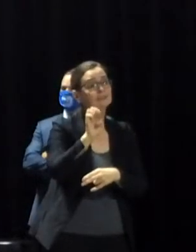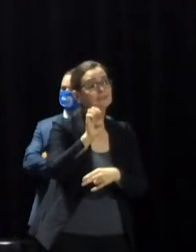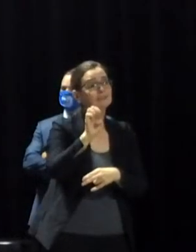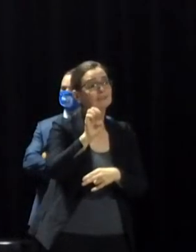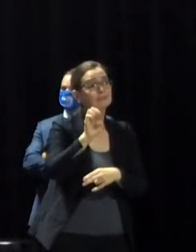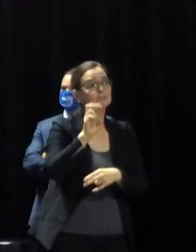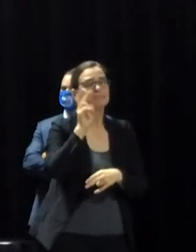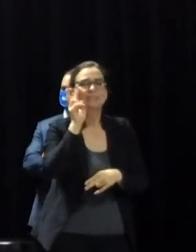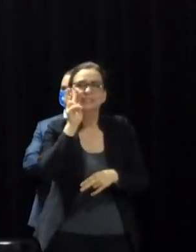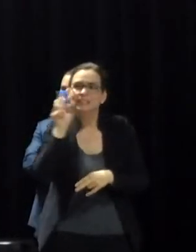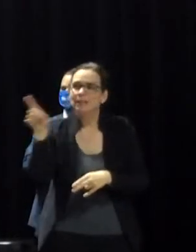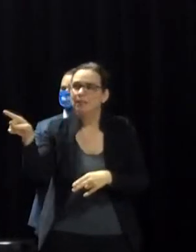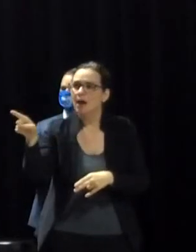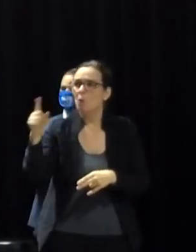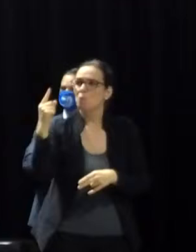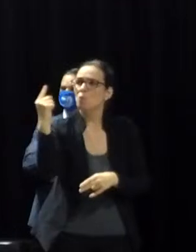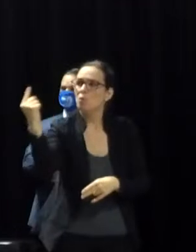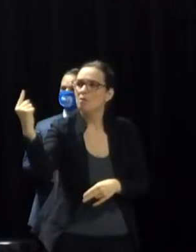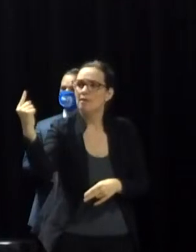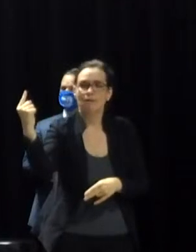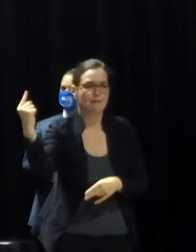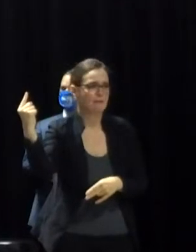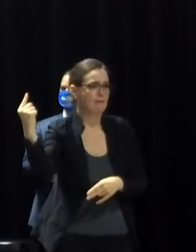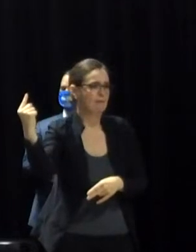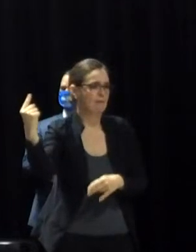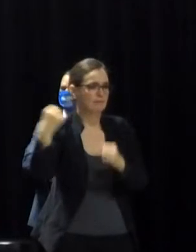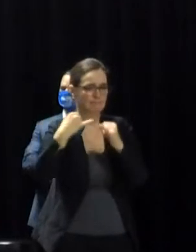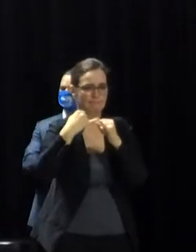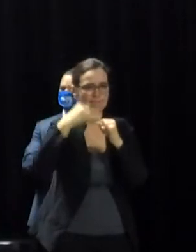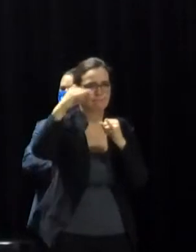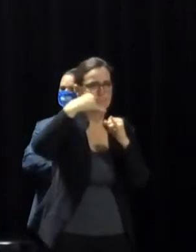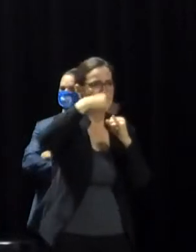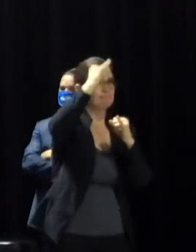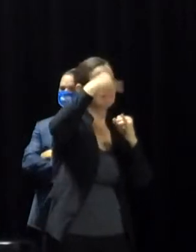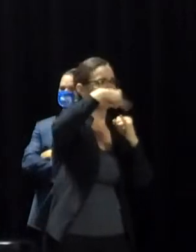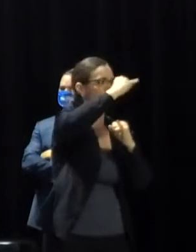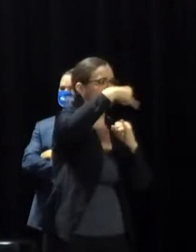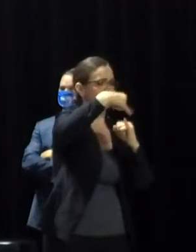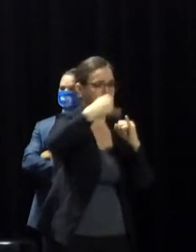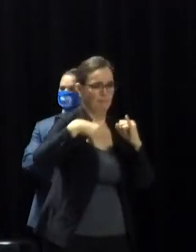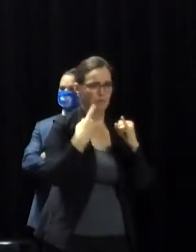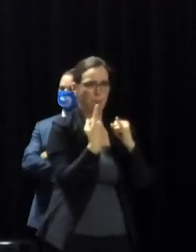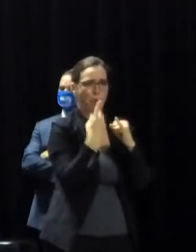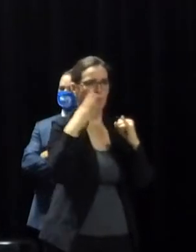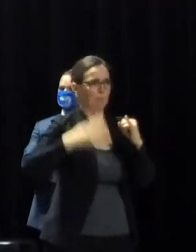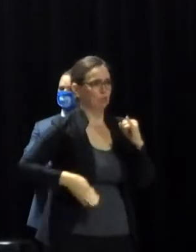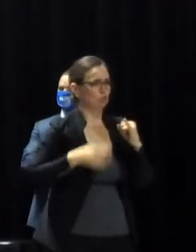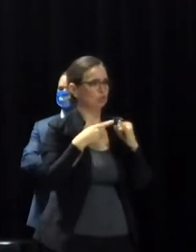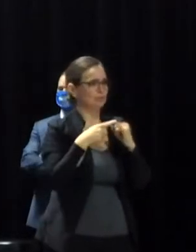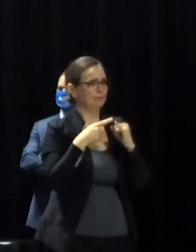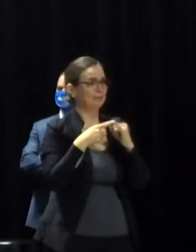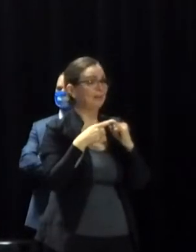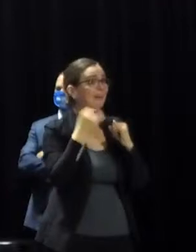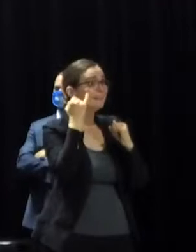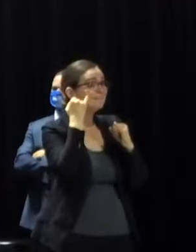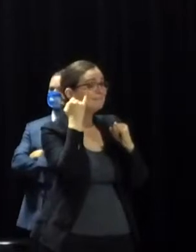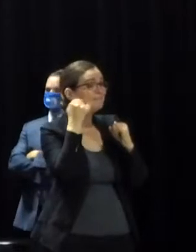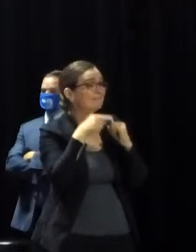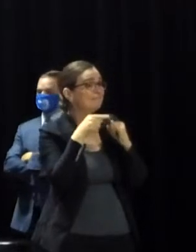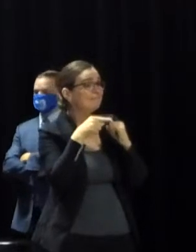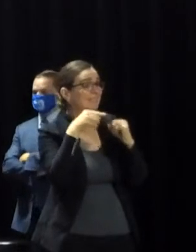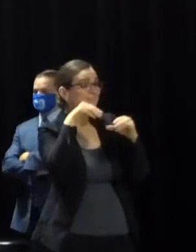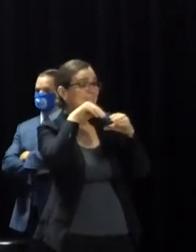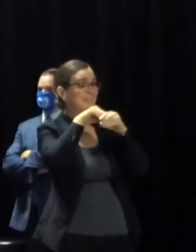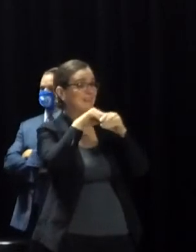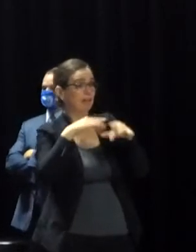and we can say this is the index case, could that be index case? Could that be index case? Because